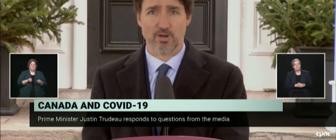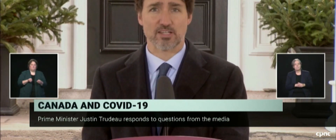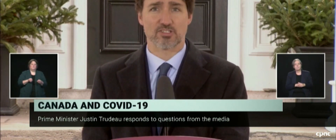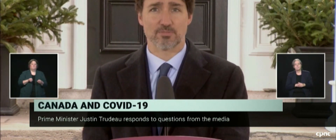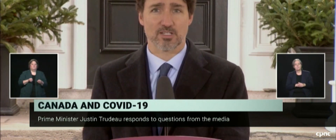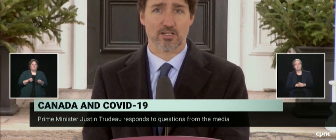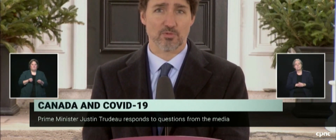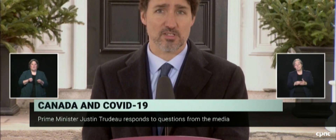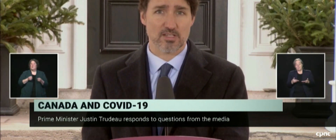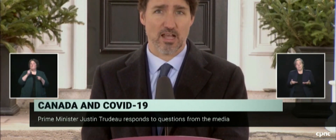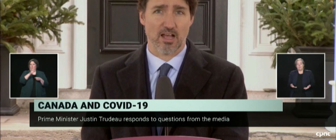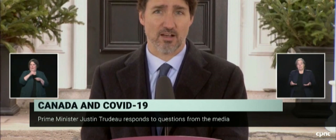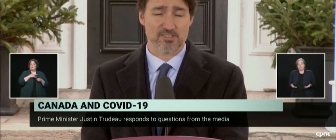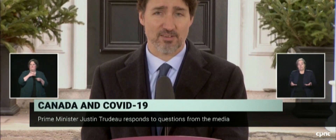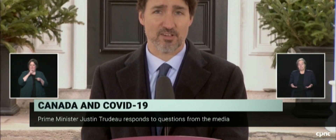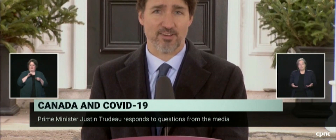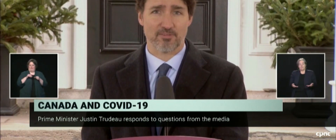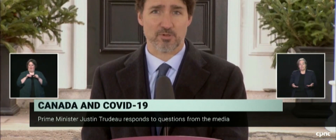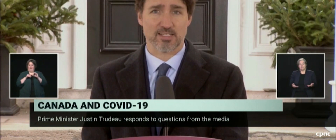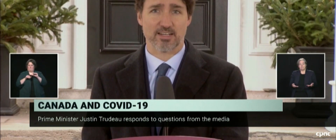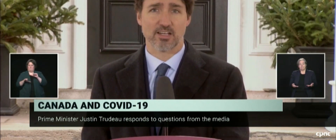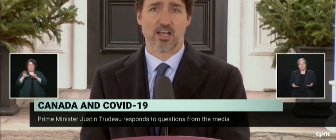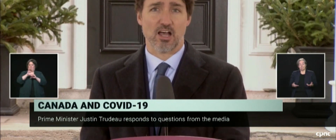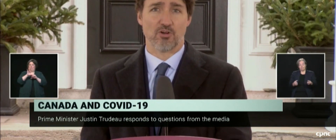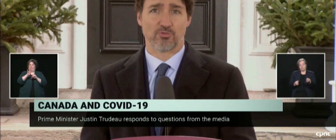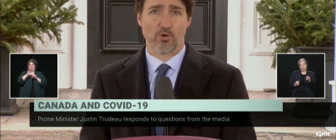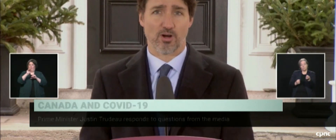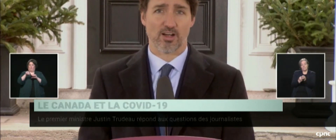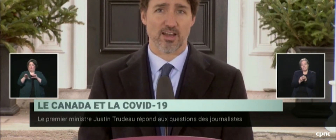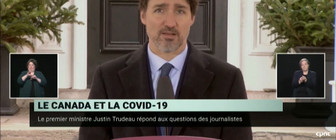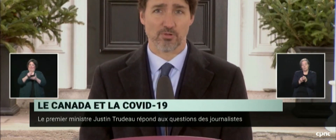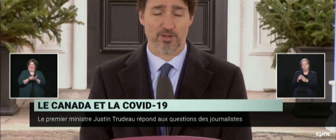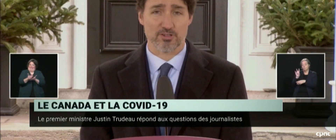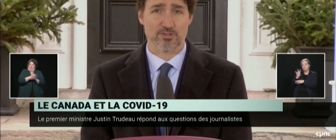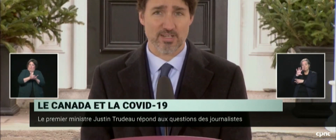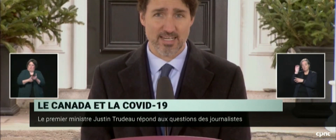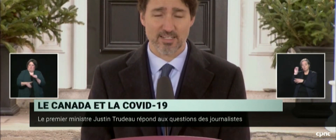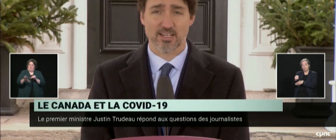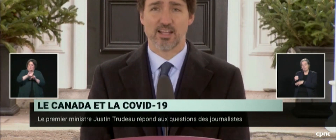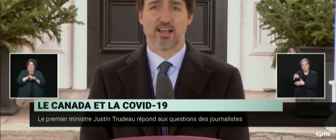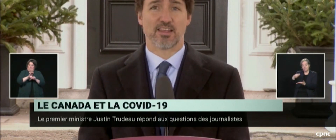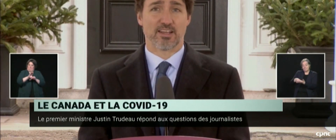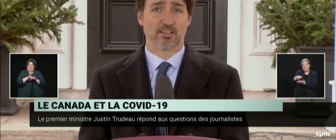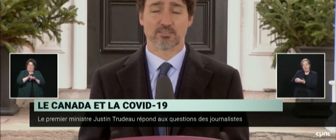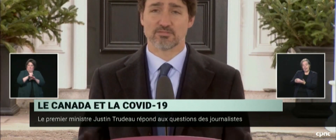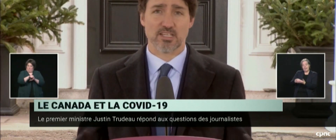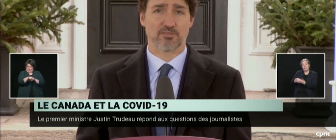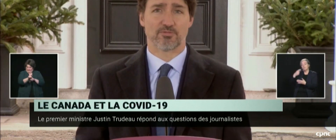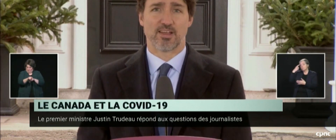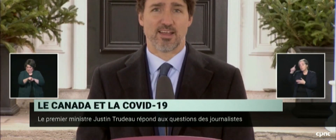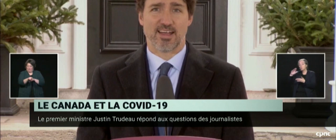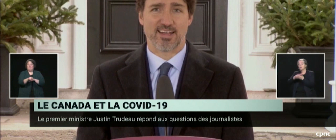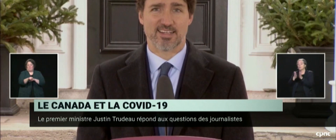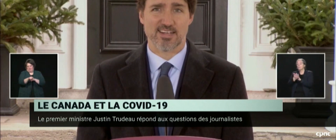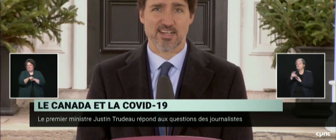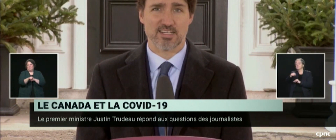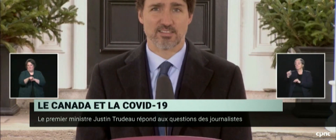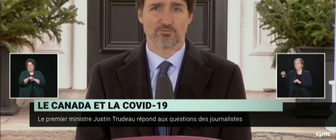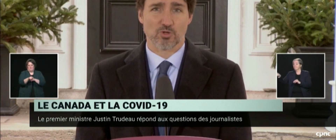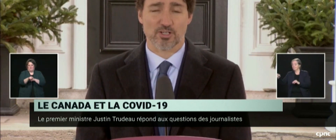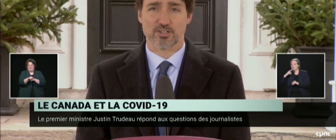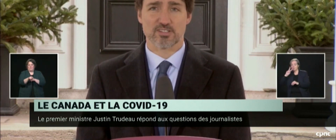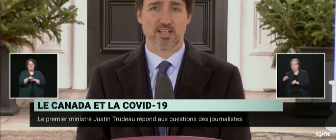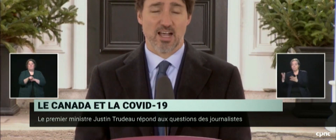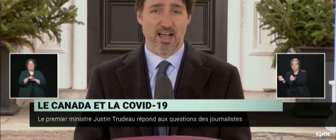this wage subsidy of 75% for employers who need it. That'll give